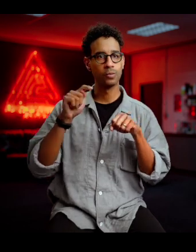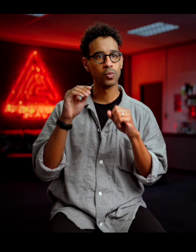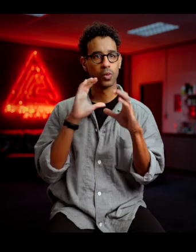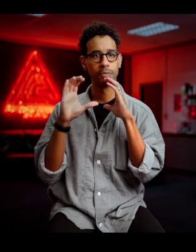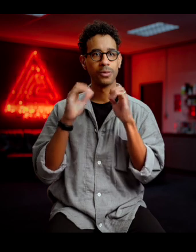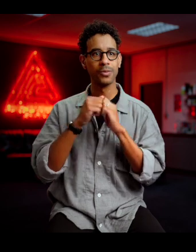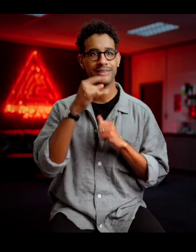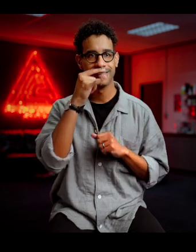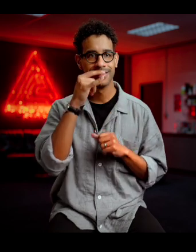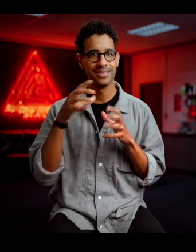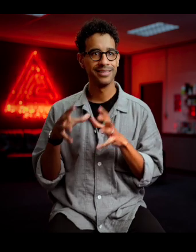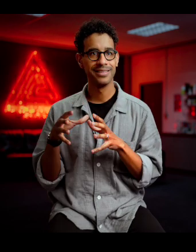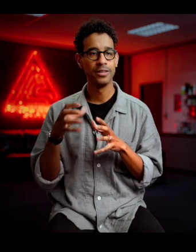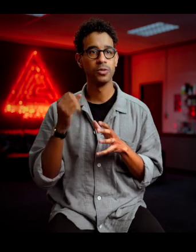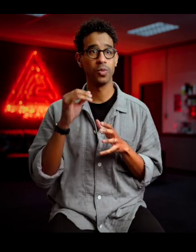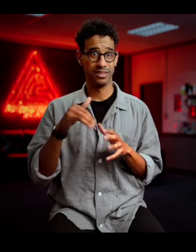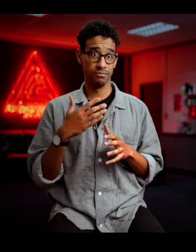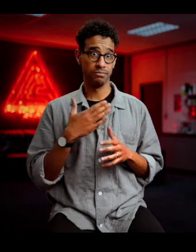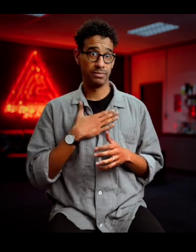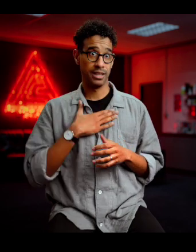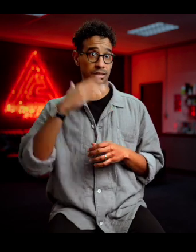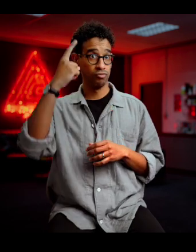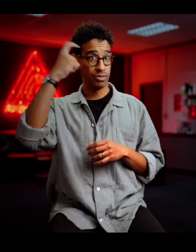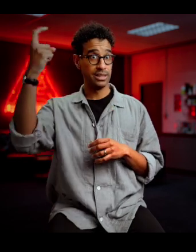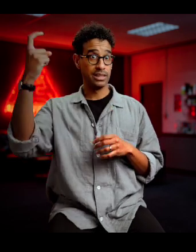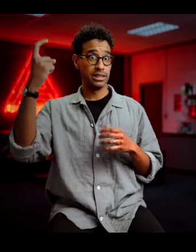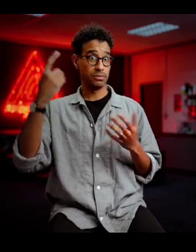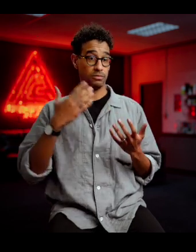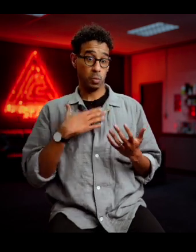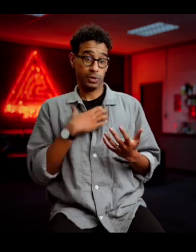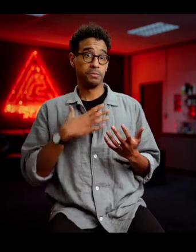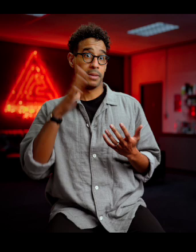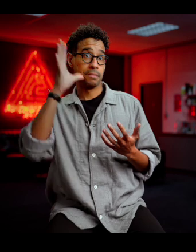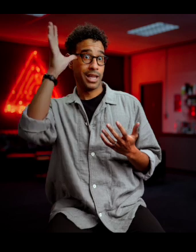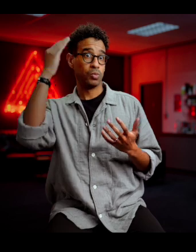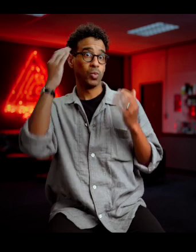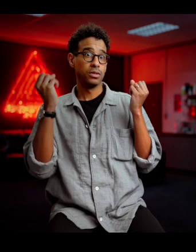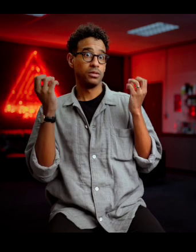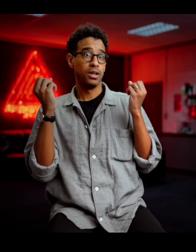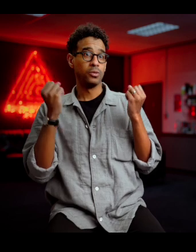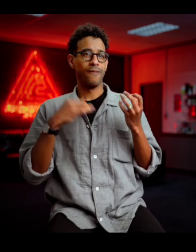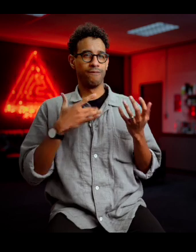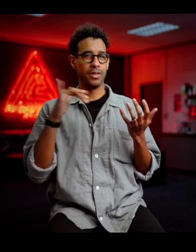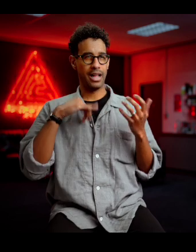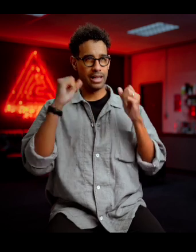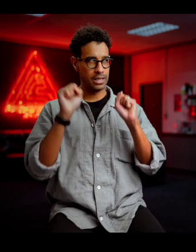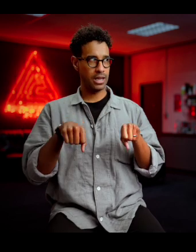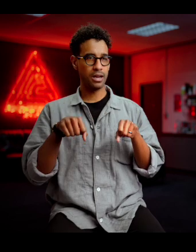know sign language. They don't know how to communicate with their children. And so my dream has always been that my parents would learn sign